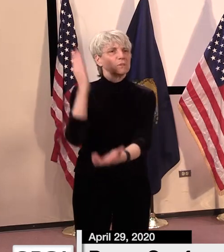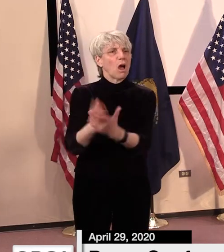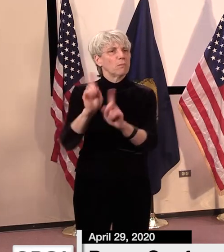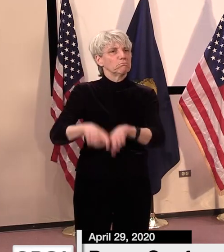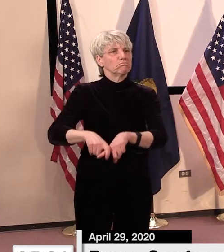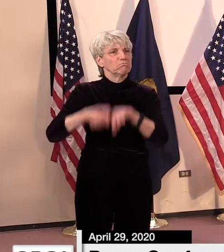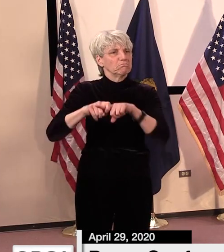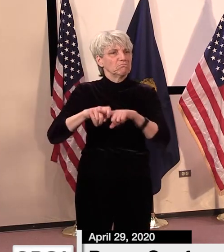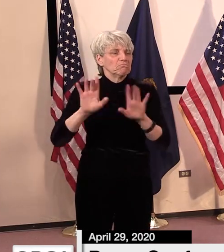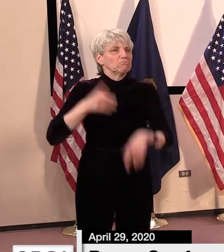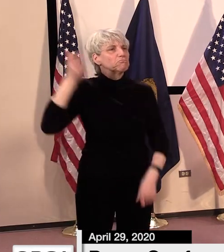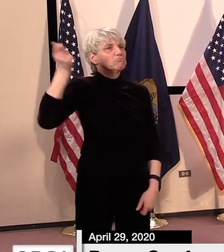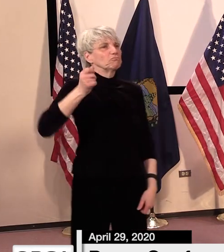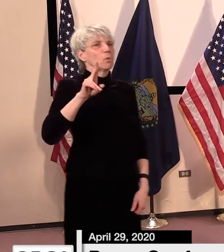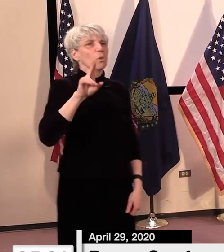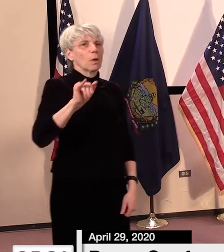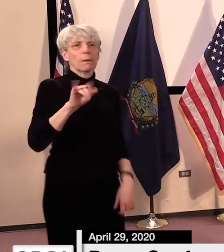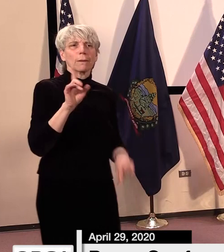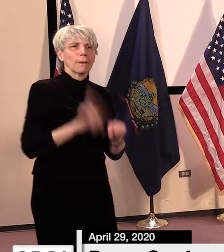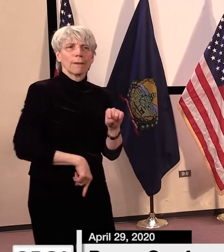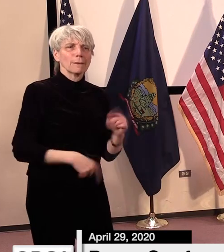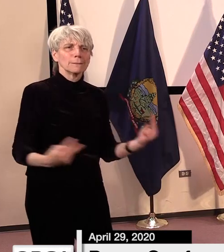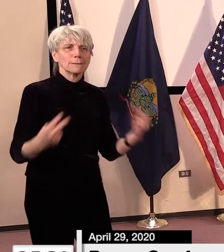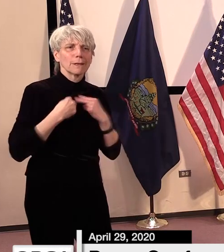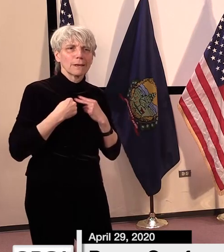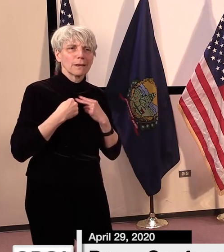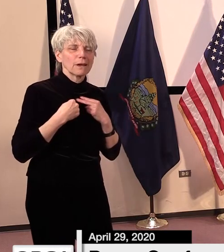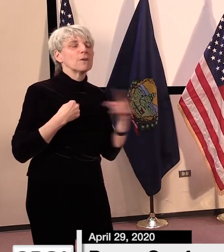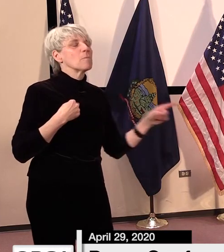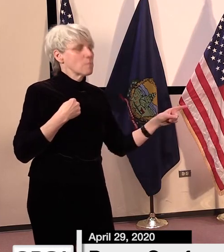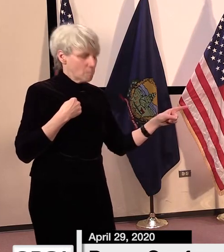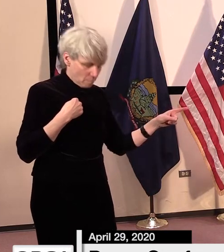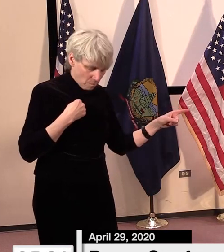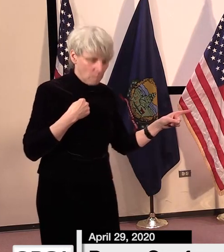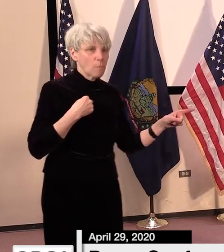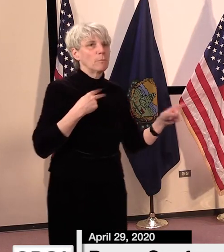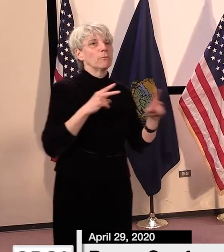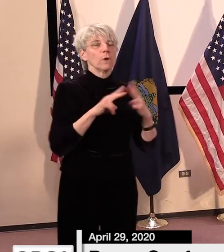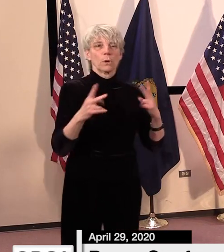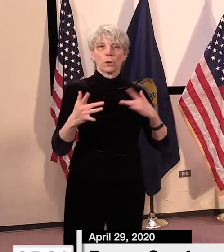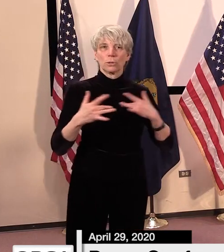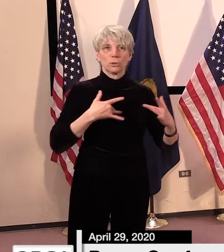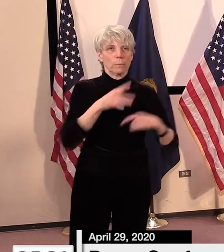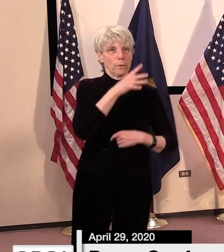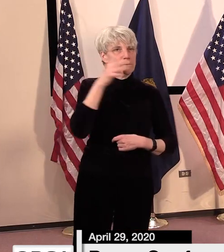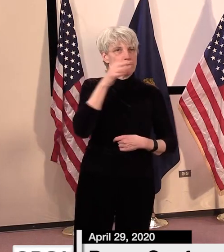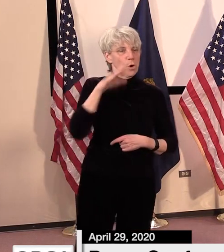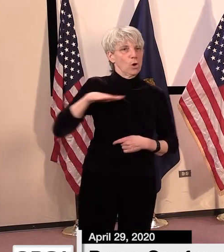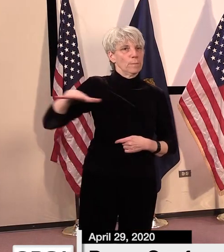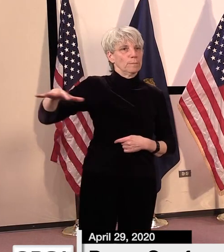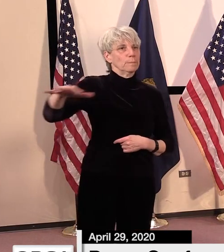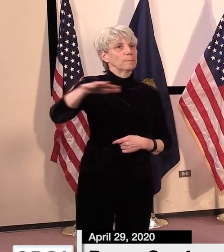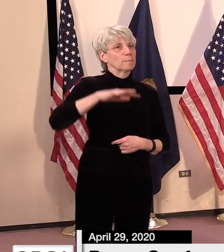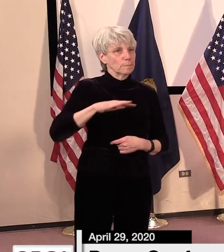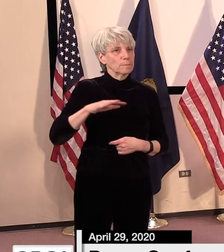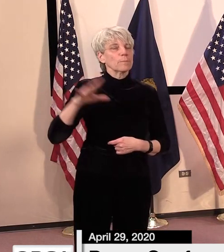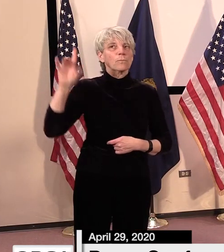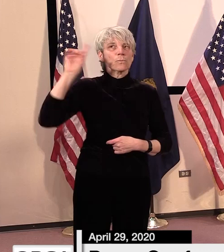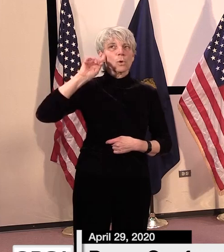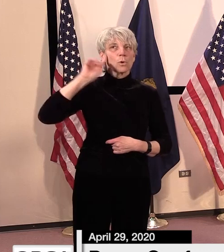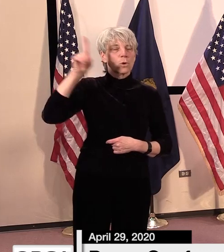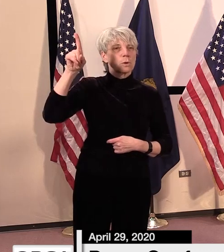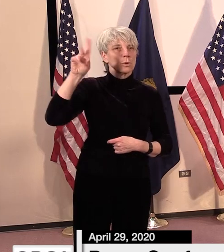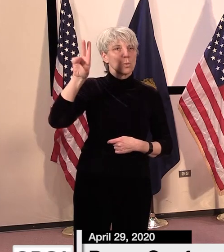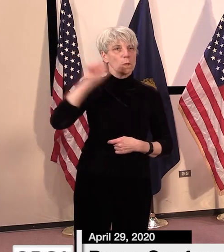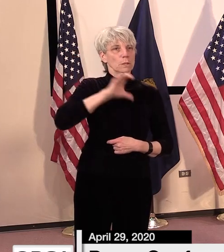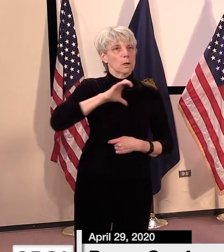concerned about agriculture, and I know that there was some news out of Congress in terms of assistance and aid for them of late,